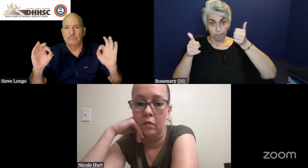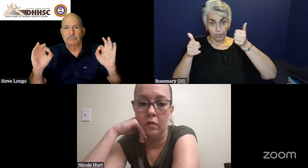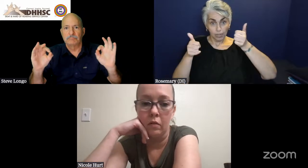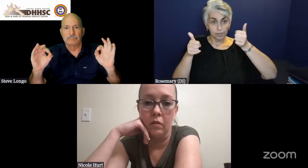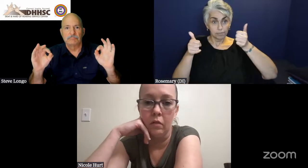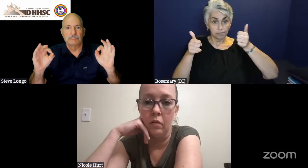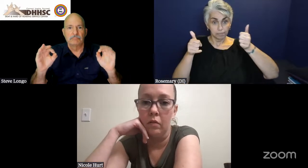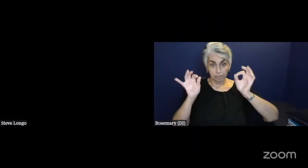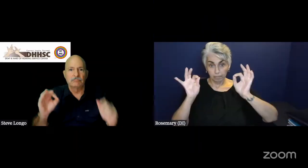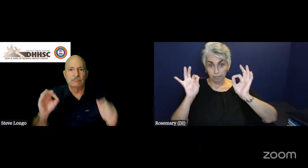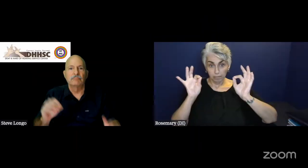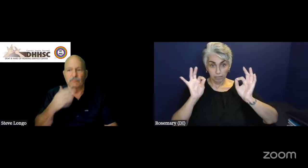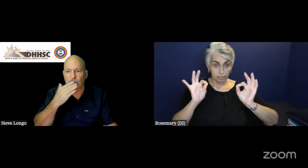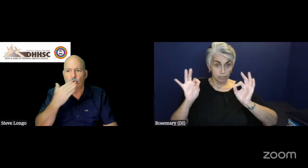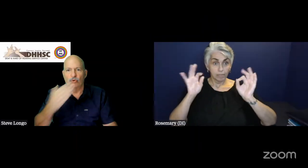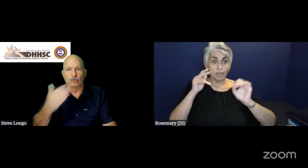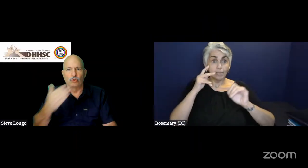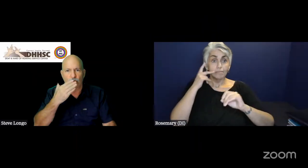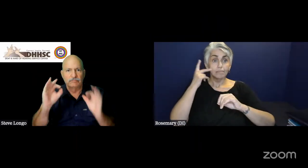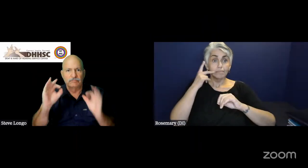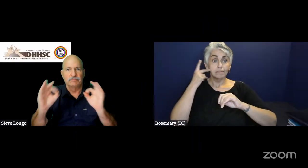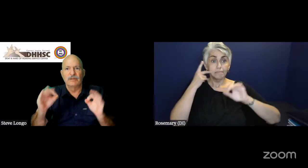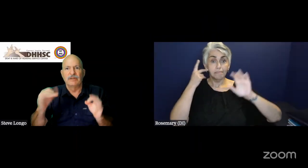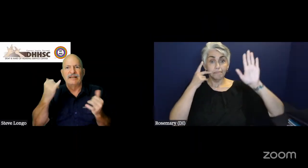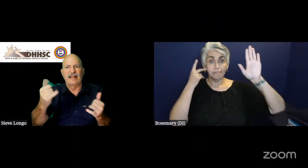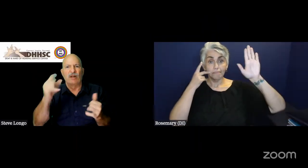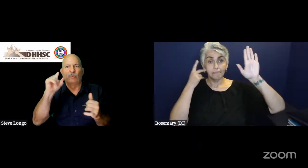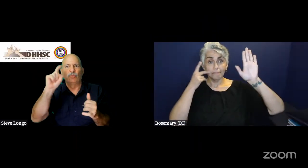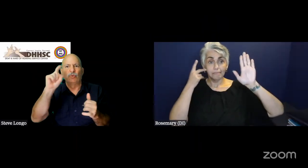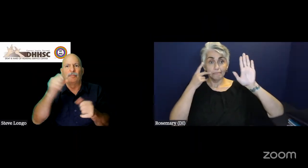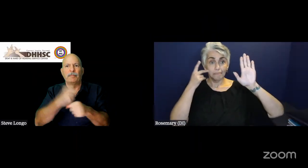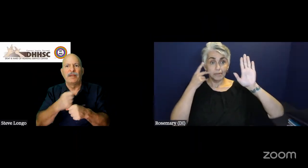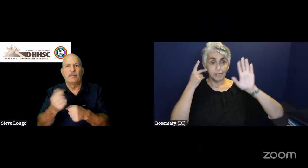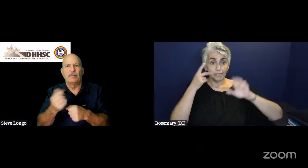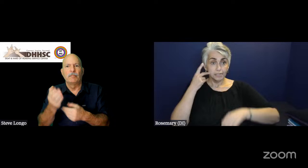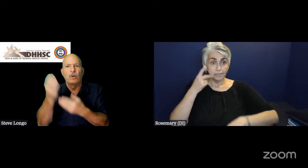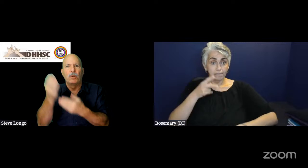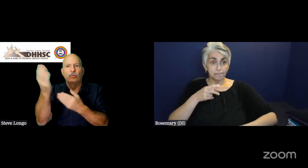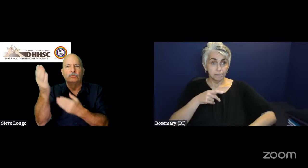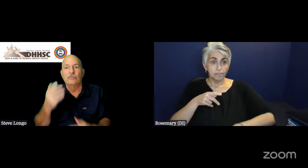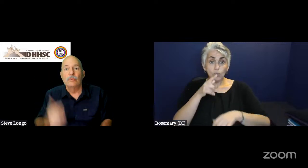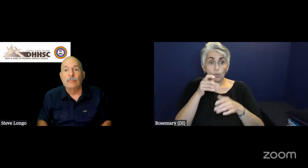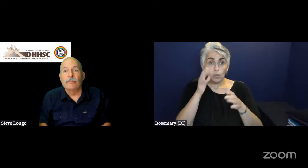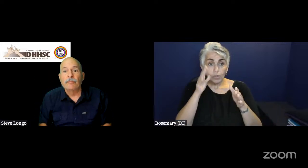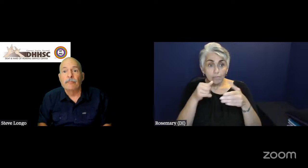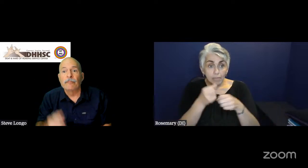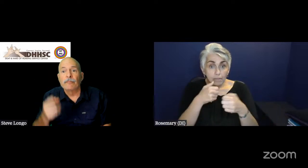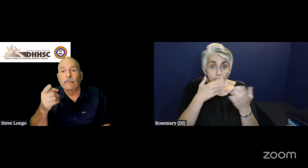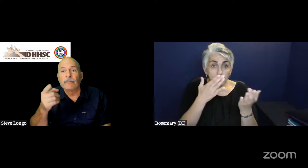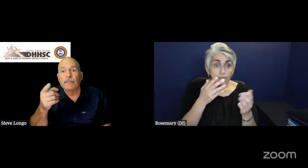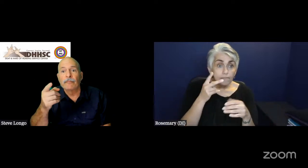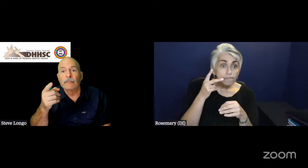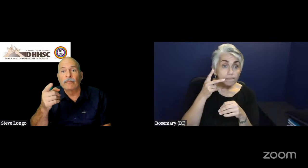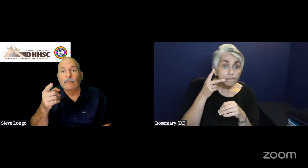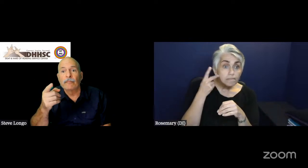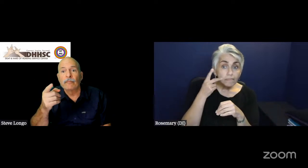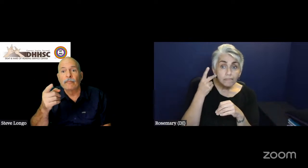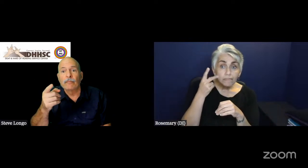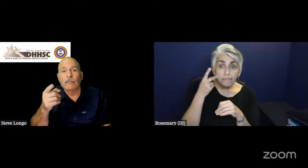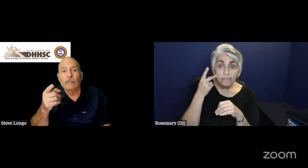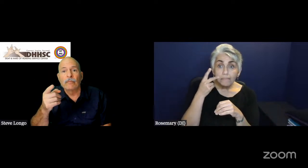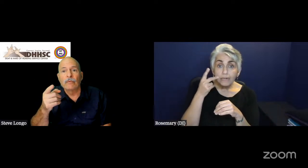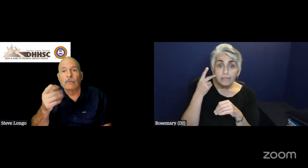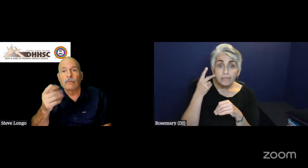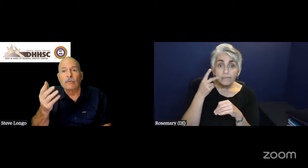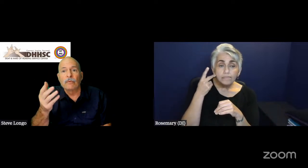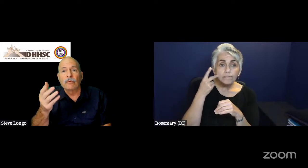from Mark. Okay, are we good? All right, thank you. Patty has her hand up. Who will make